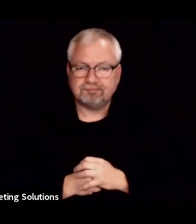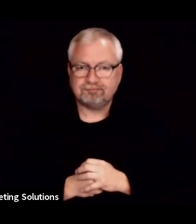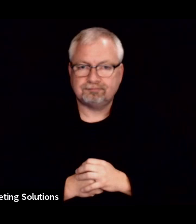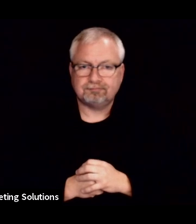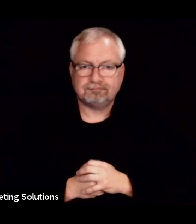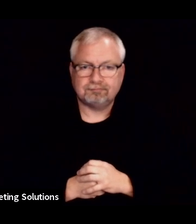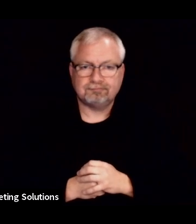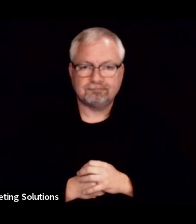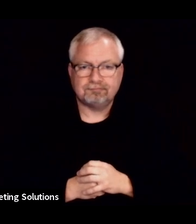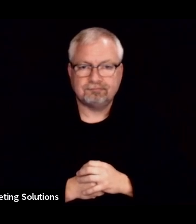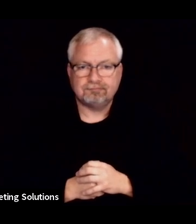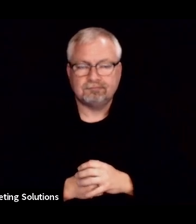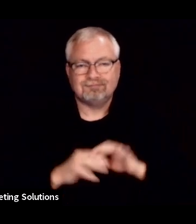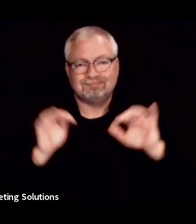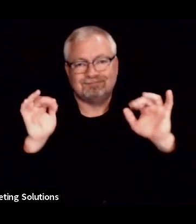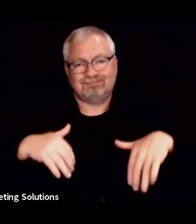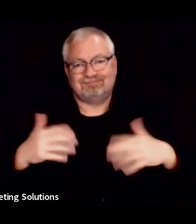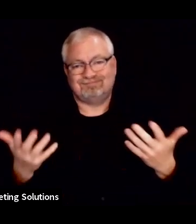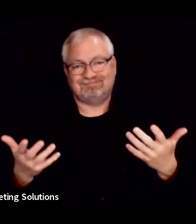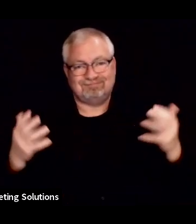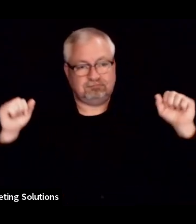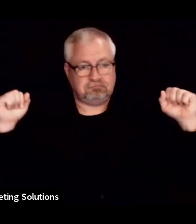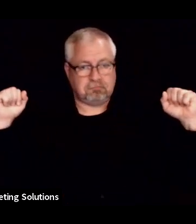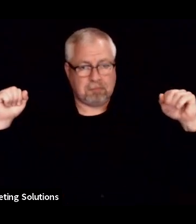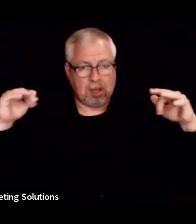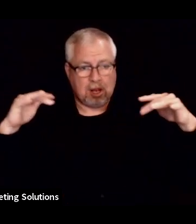avoid what otherwise would have been a pretty predictable